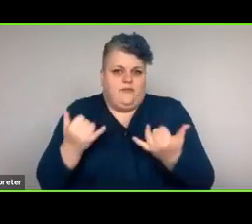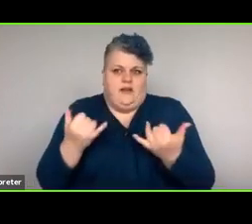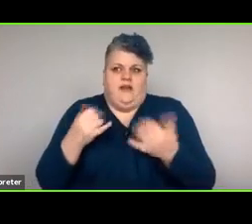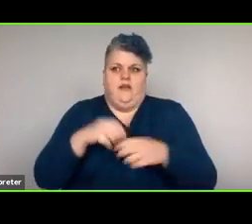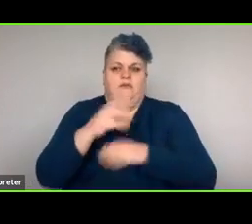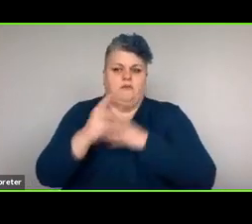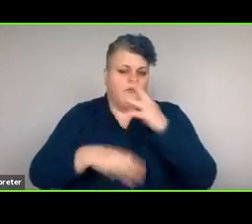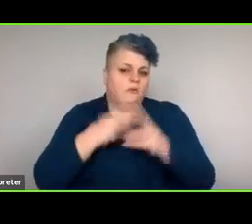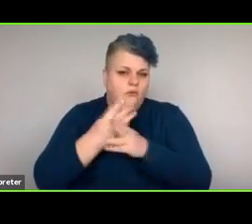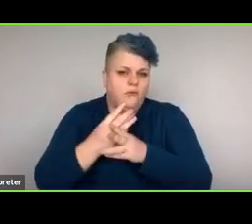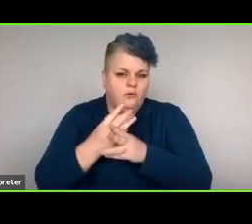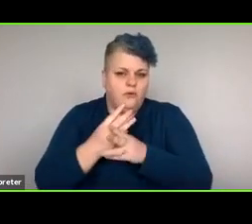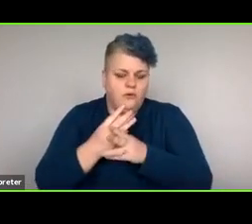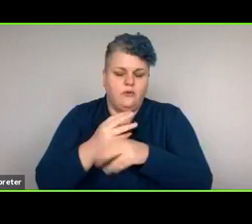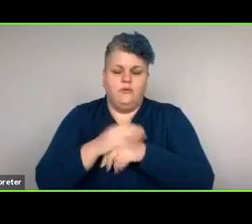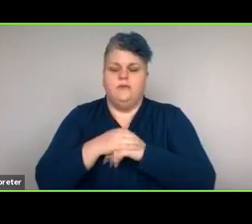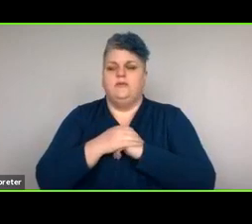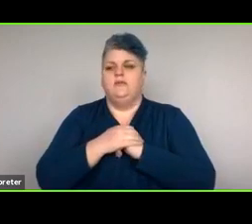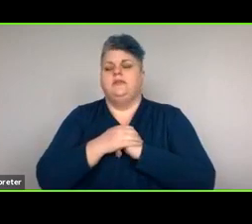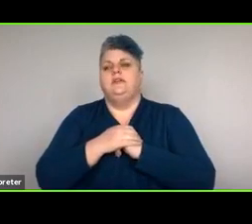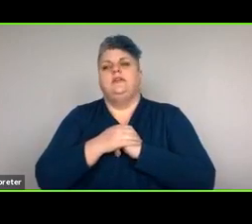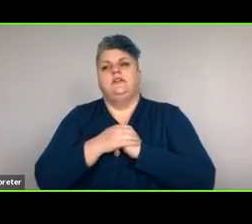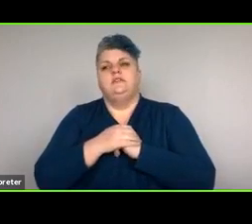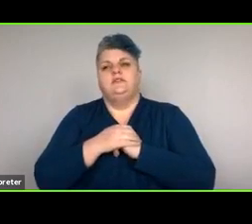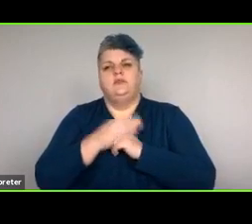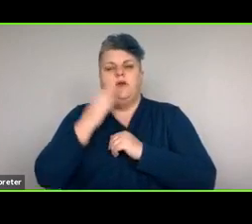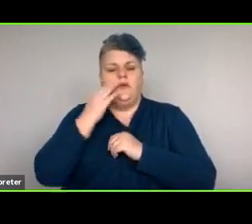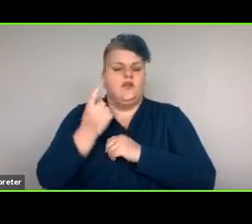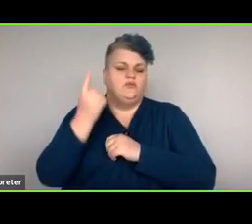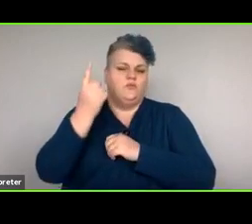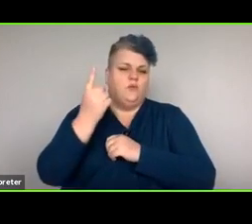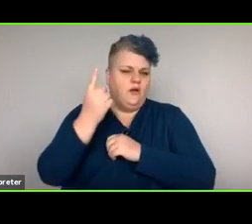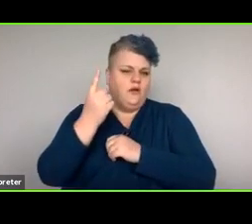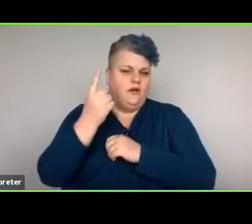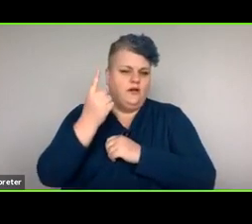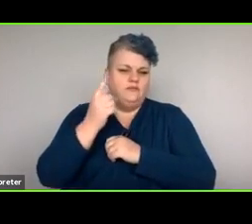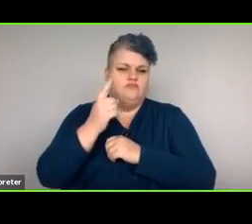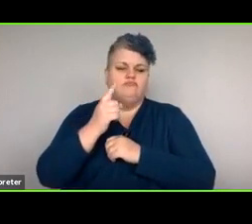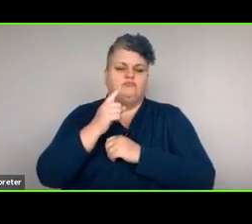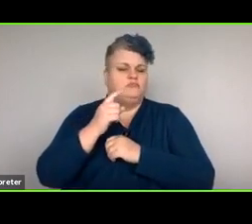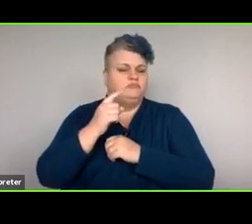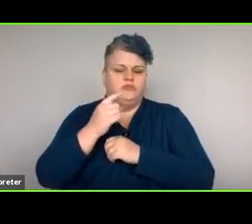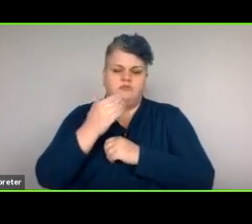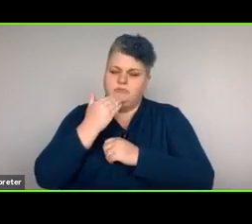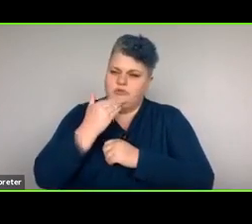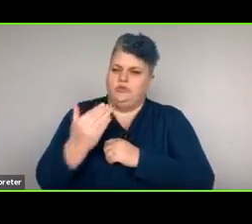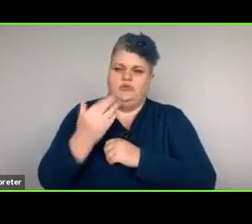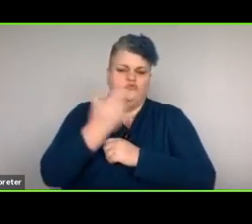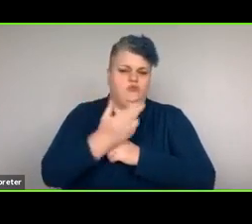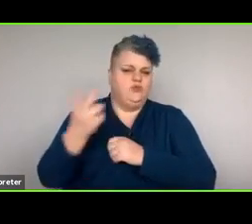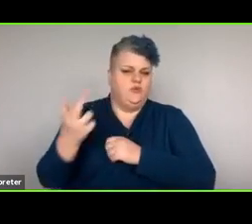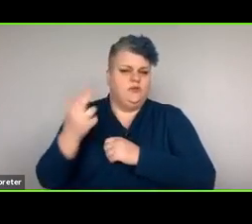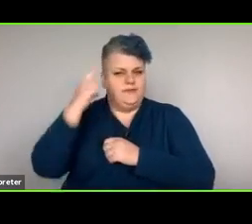now. So that's one real tangible resource that I can think of right now.